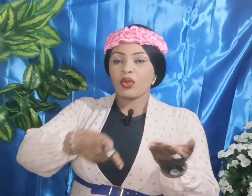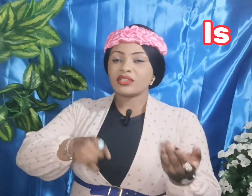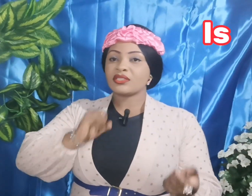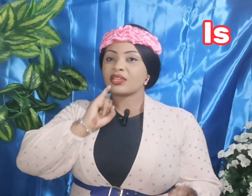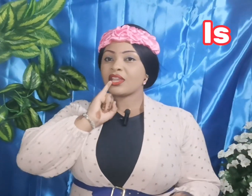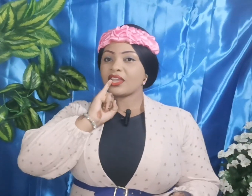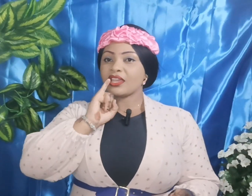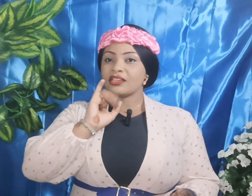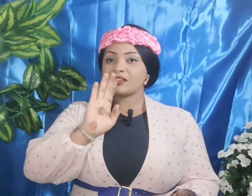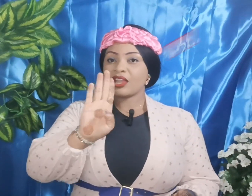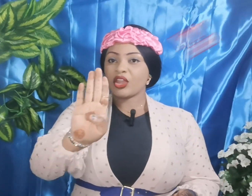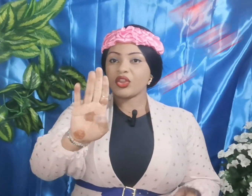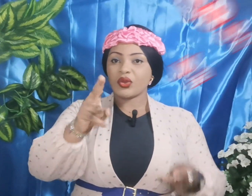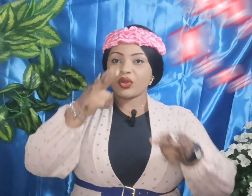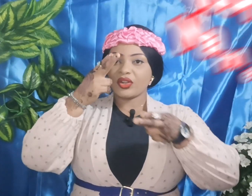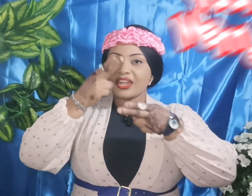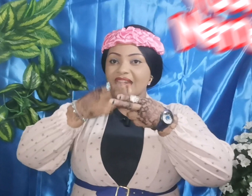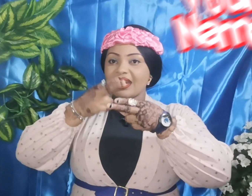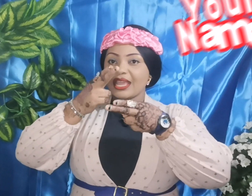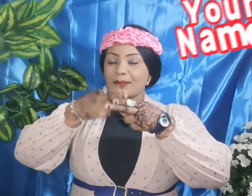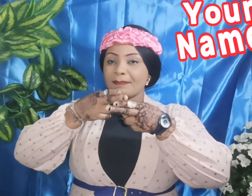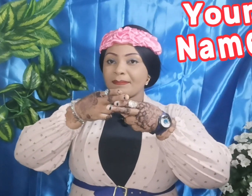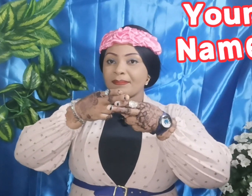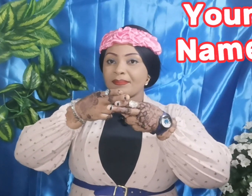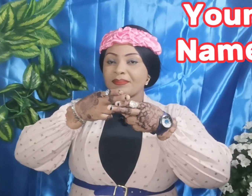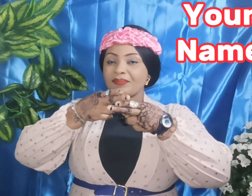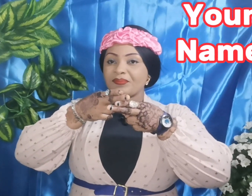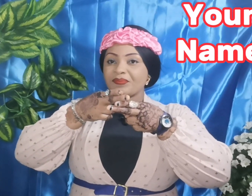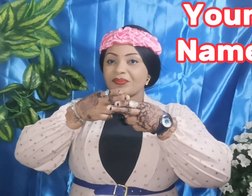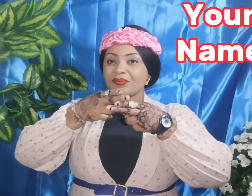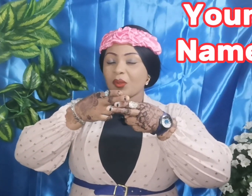What is your name? Okay?